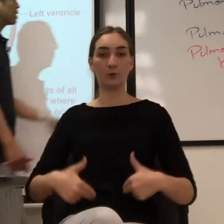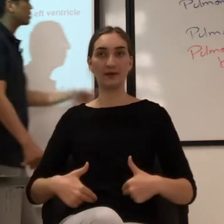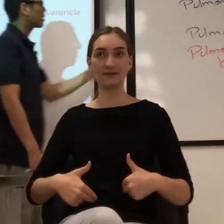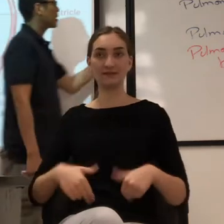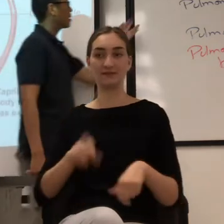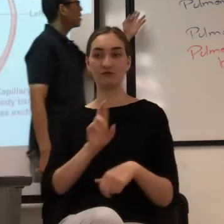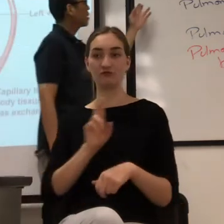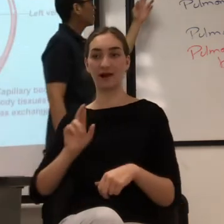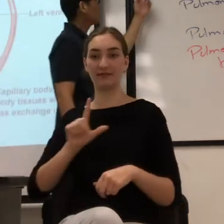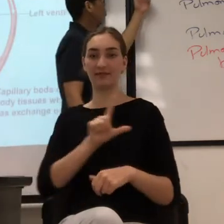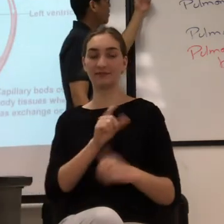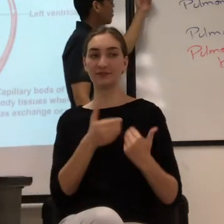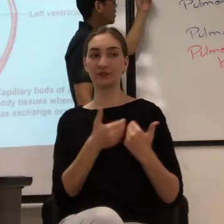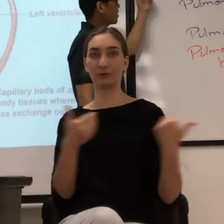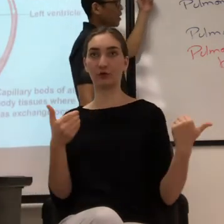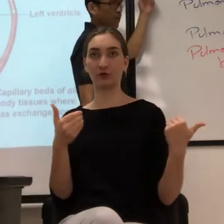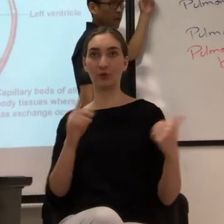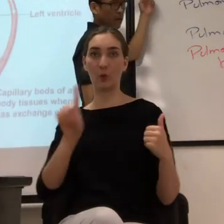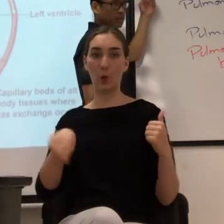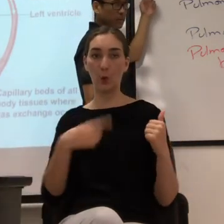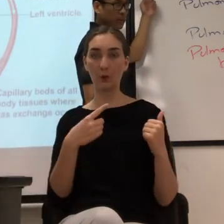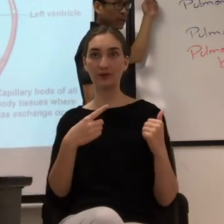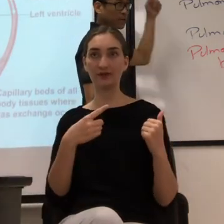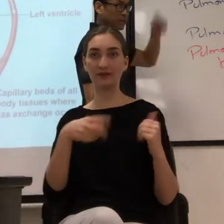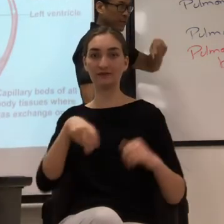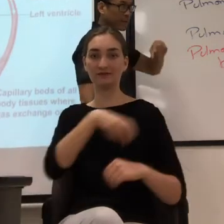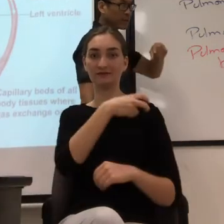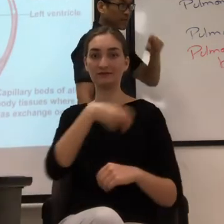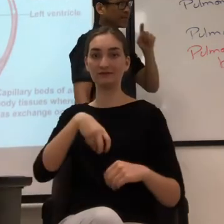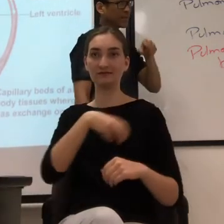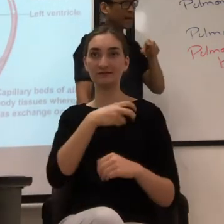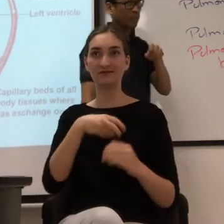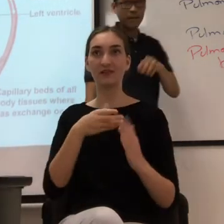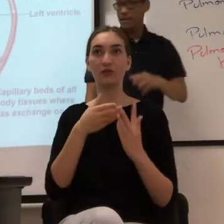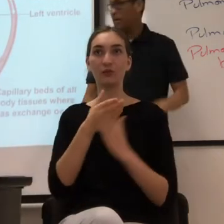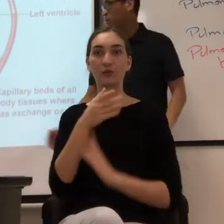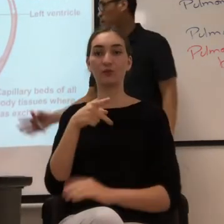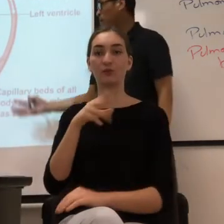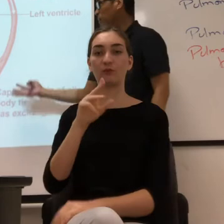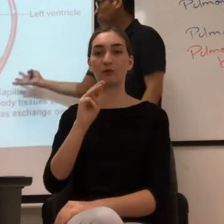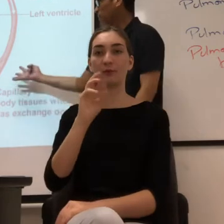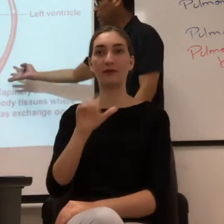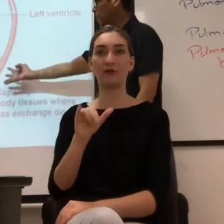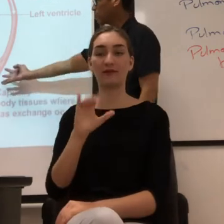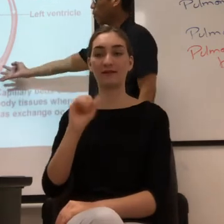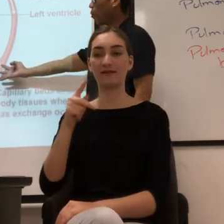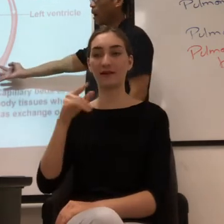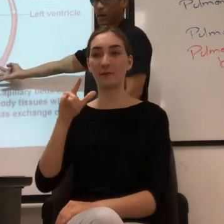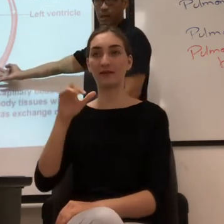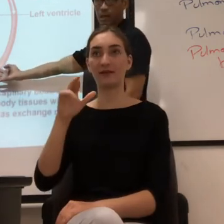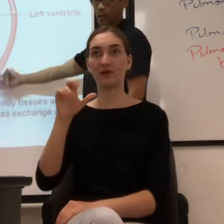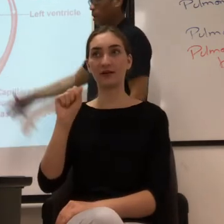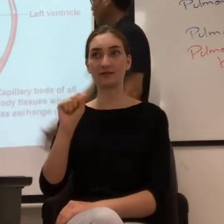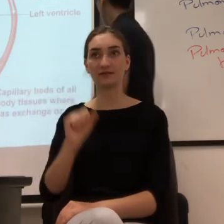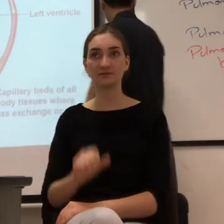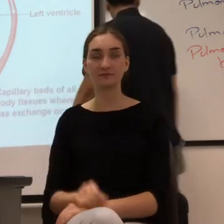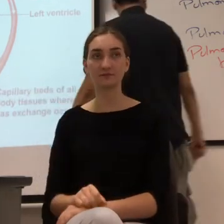So that's basically the pulmonary circuit. Now the systemic circuit, that's the main one. That's circulating blood basically to the whole